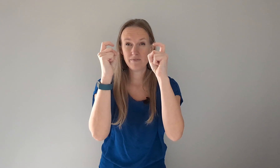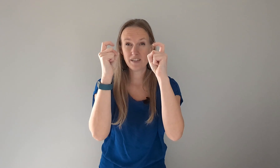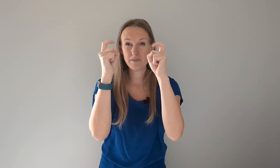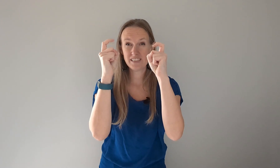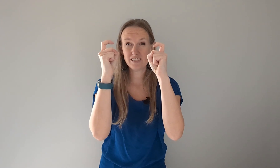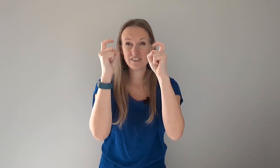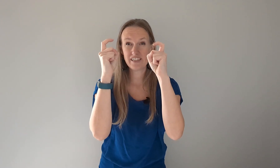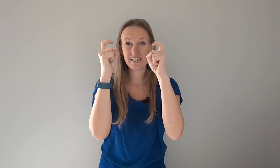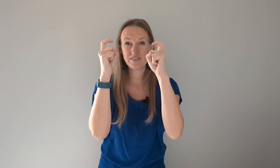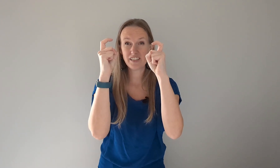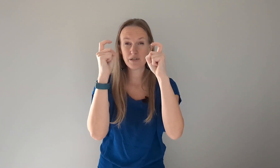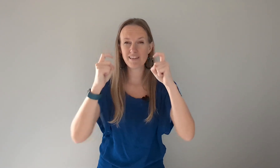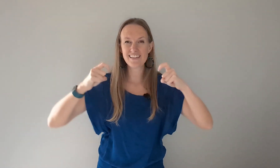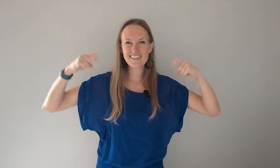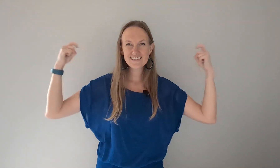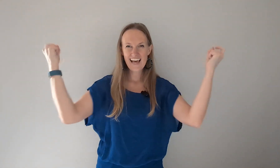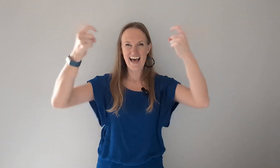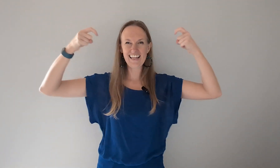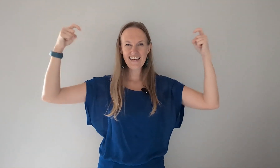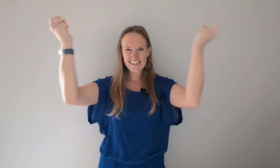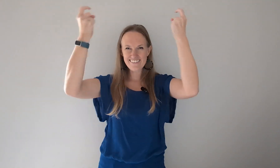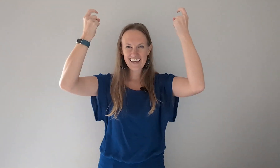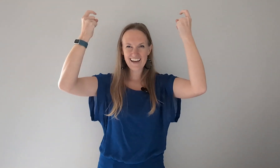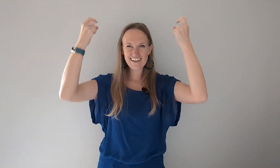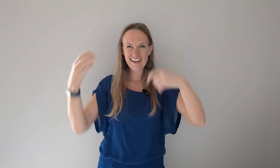finger position. So your index fingers are bent like this. Hallelujah. Okay.